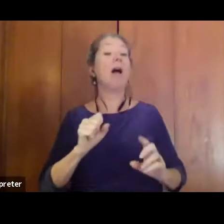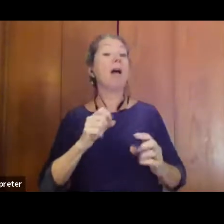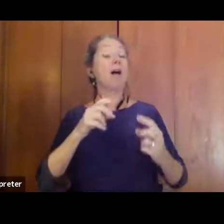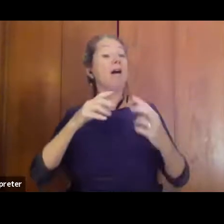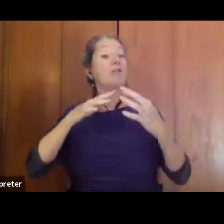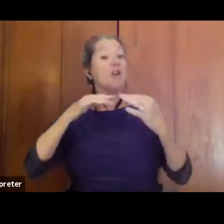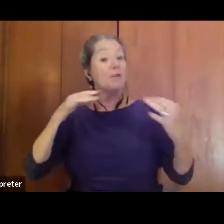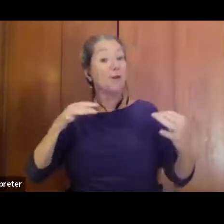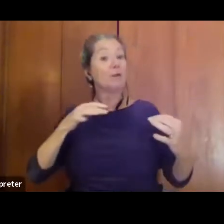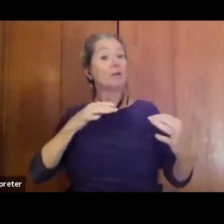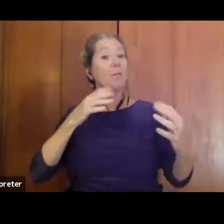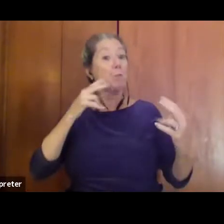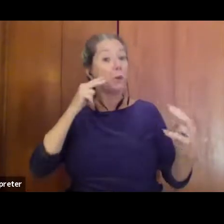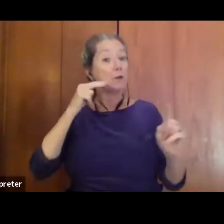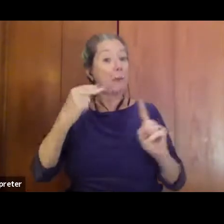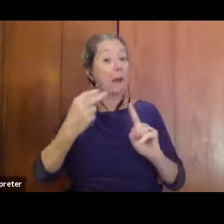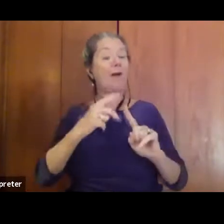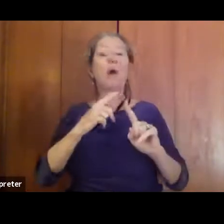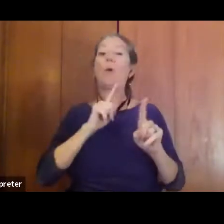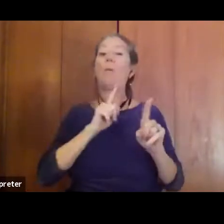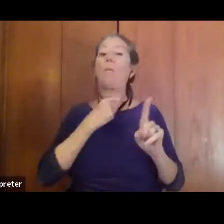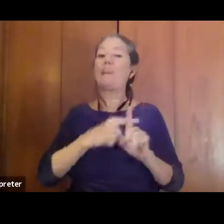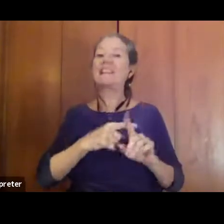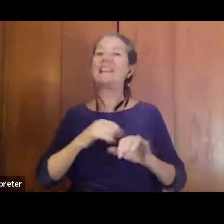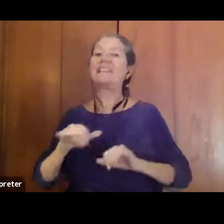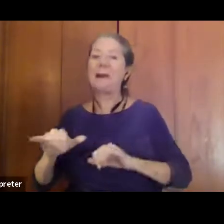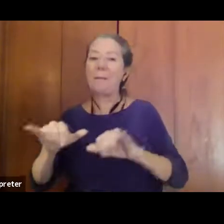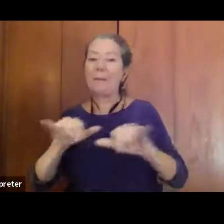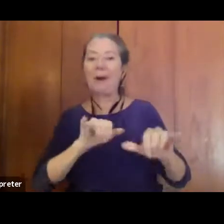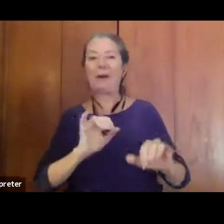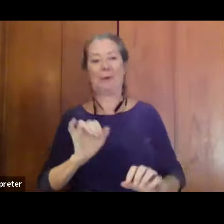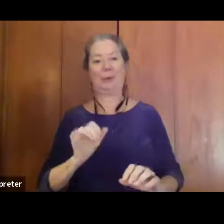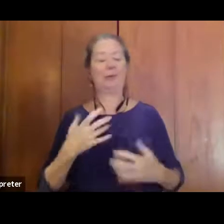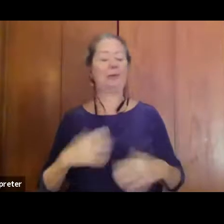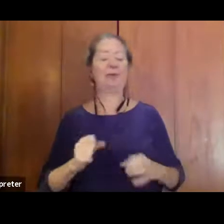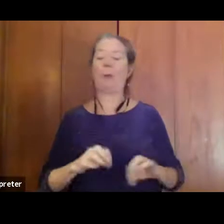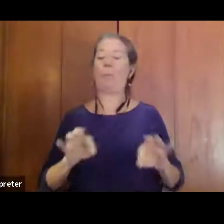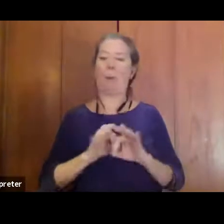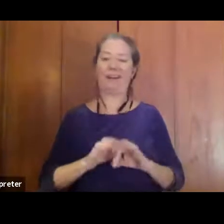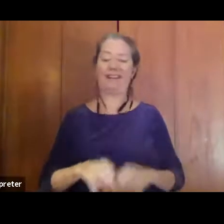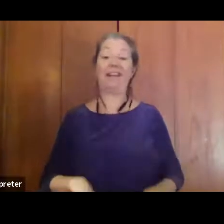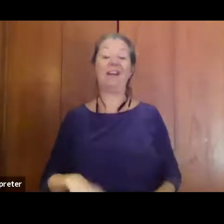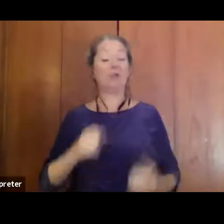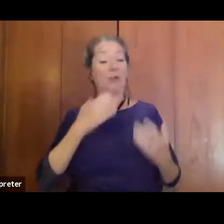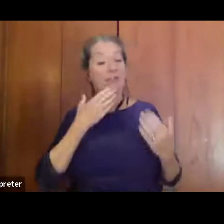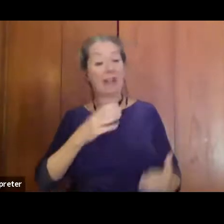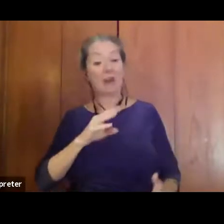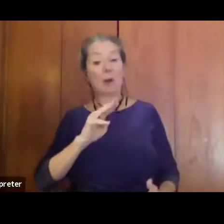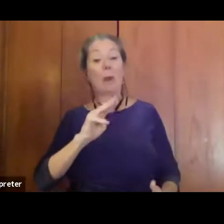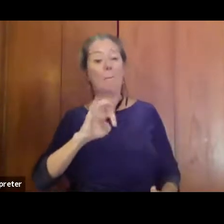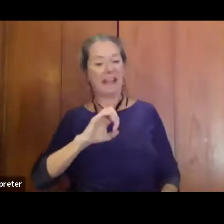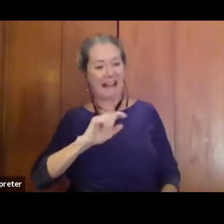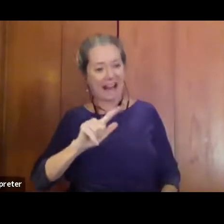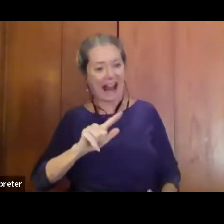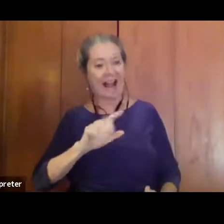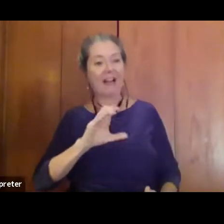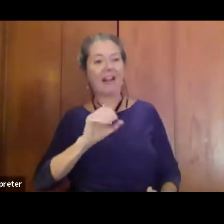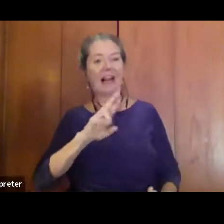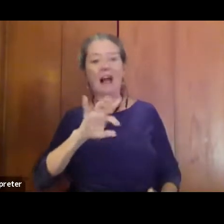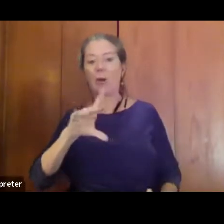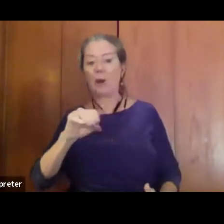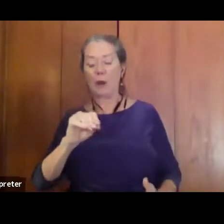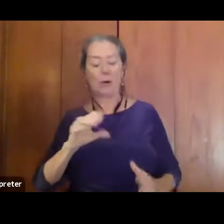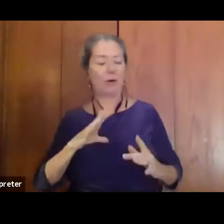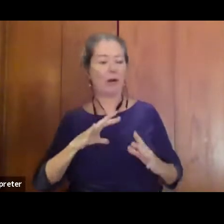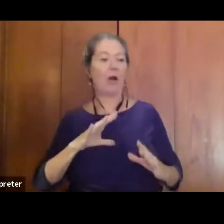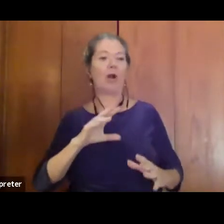across cultures is so very, very important. Hey, I want to thank Miguel Carrillo as an incredible Warfare Center, Navsea,